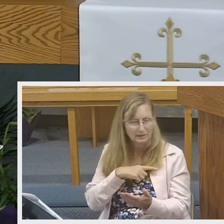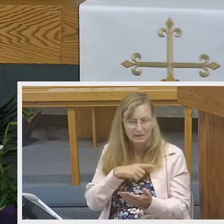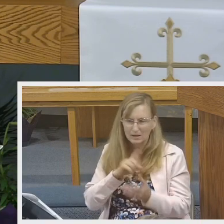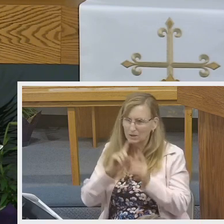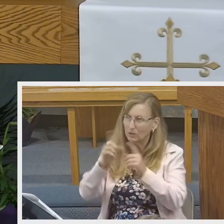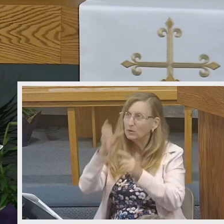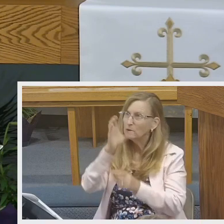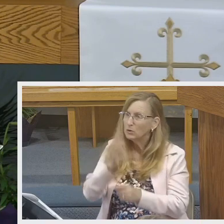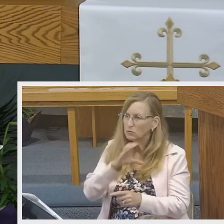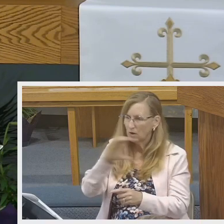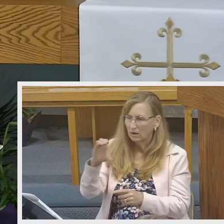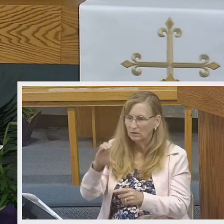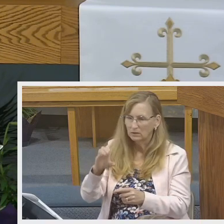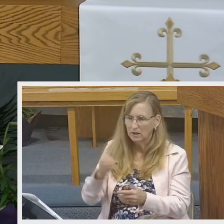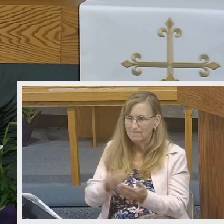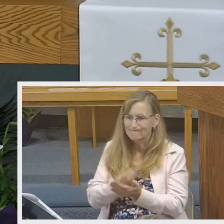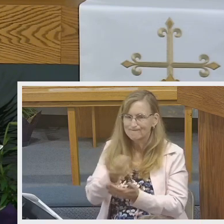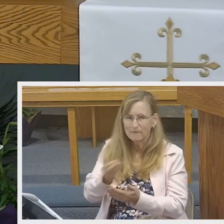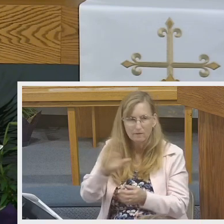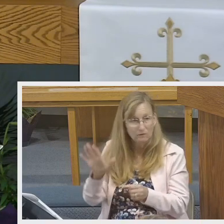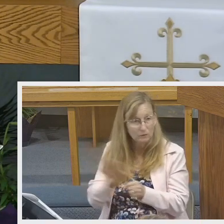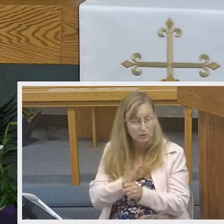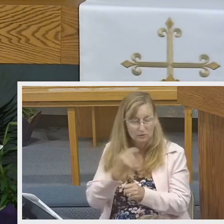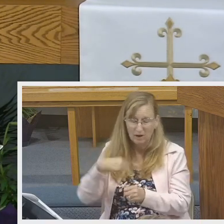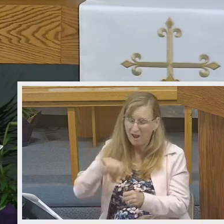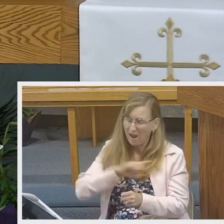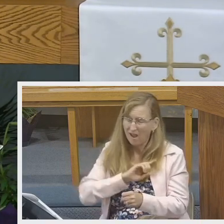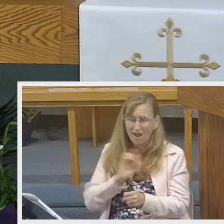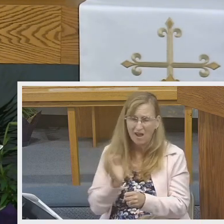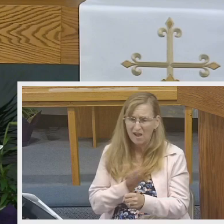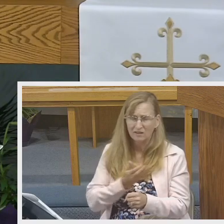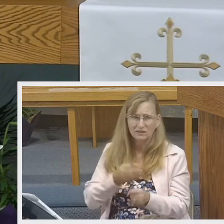payment in full for our sin and guilt.